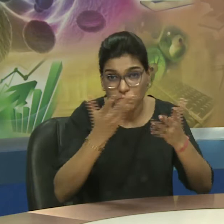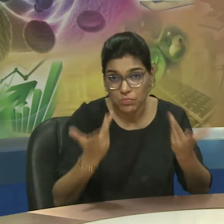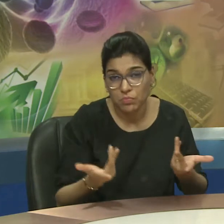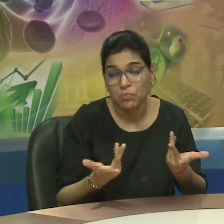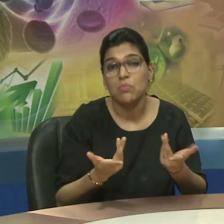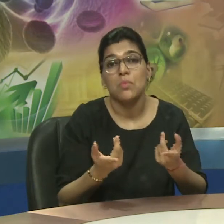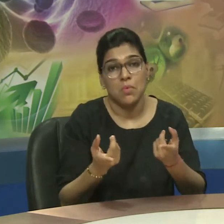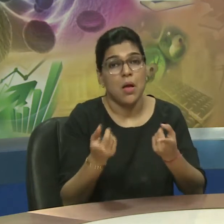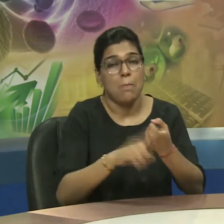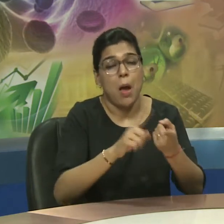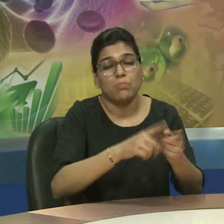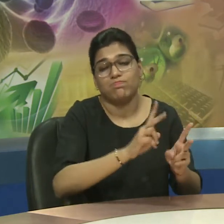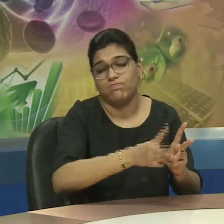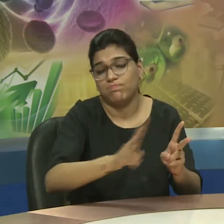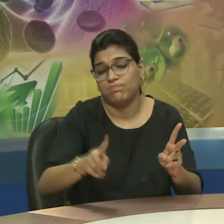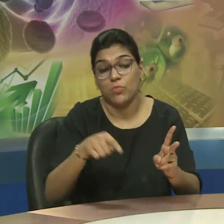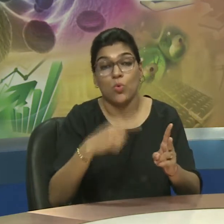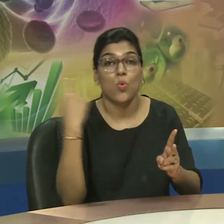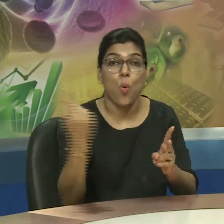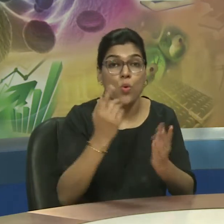incidental to adventures.